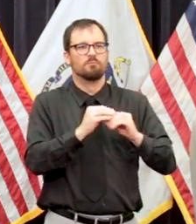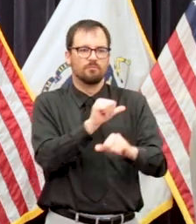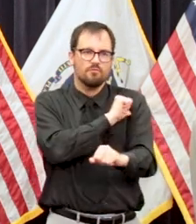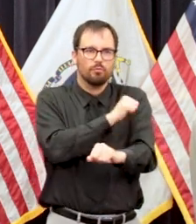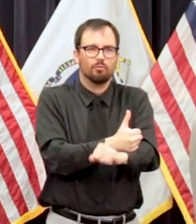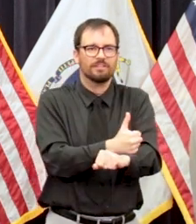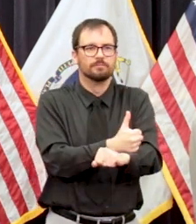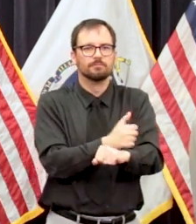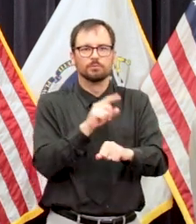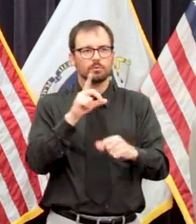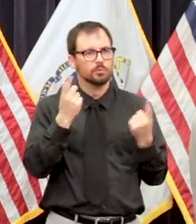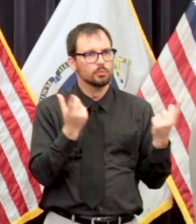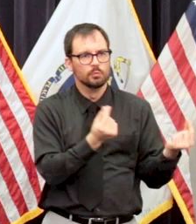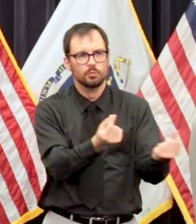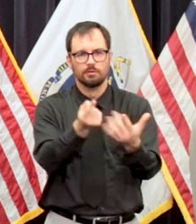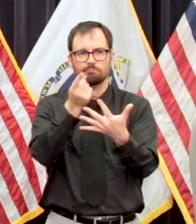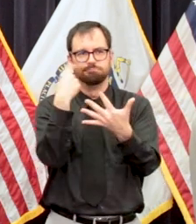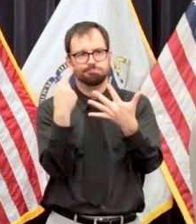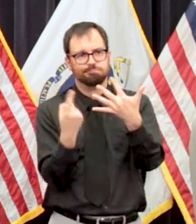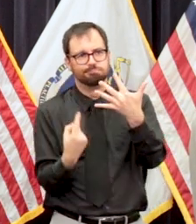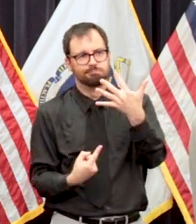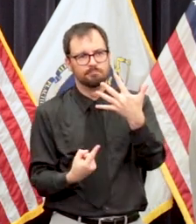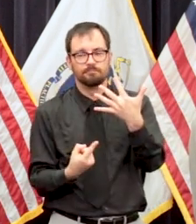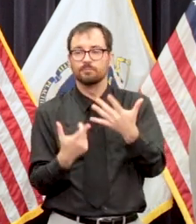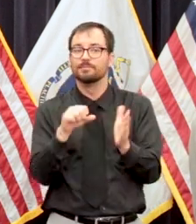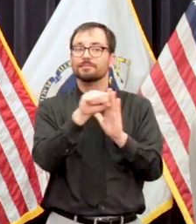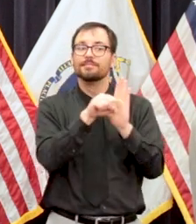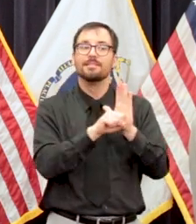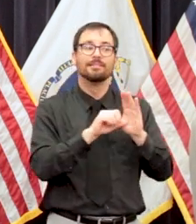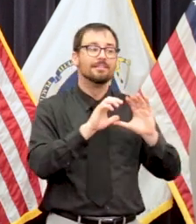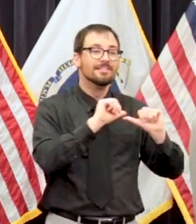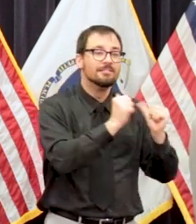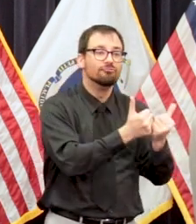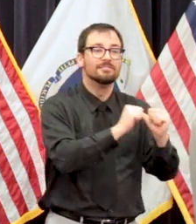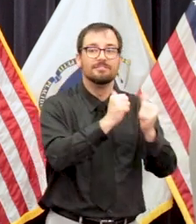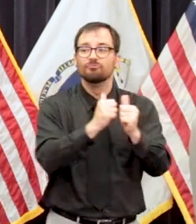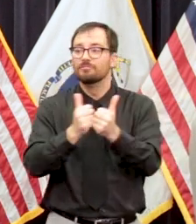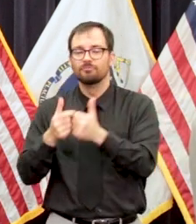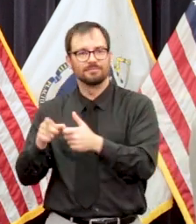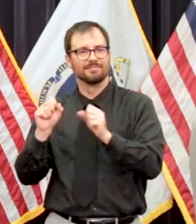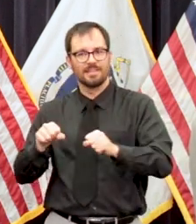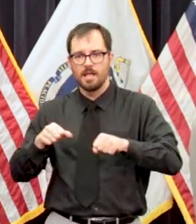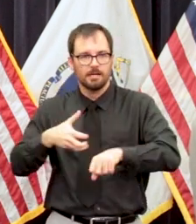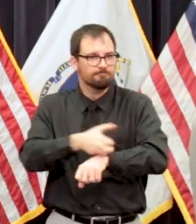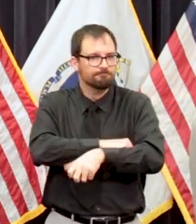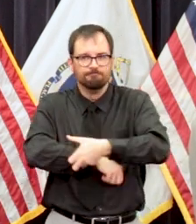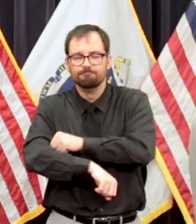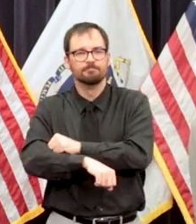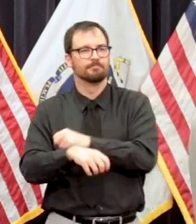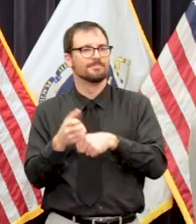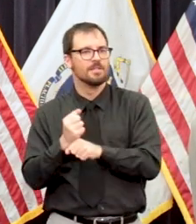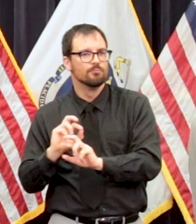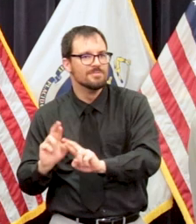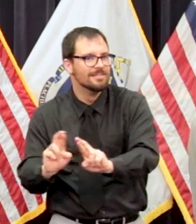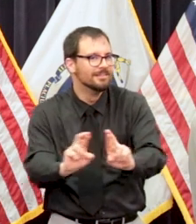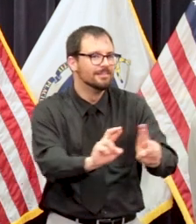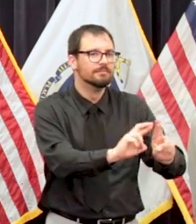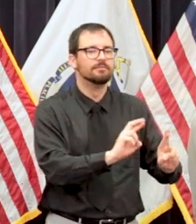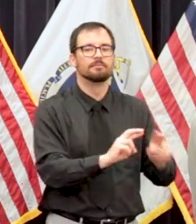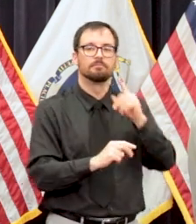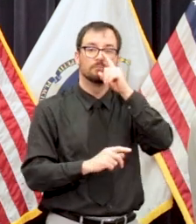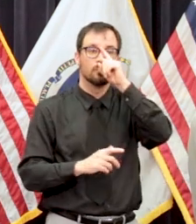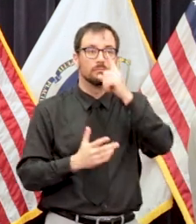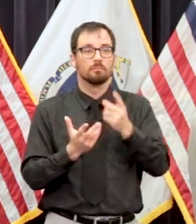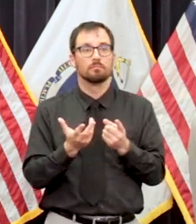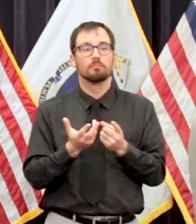employers and organizations to follow that guidance whenever appropriate. We've also limited visitor access to long-term care facilities to keep some of